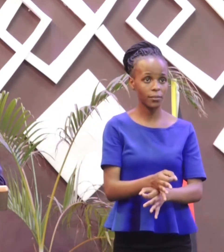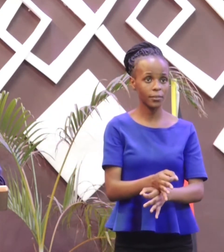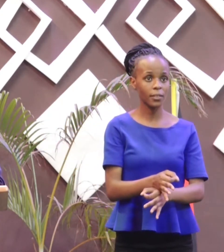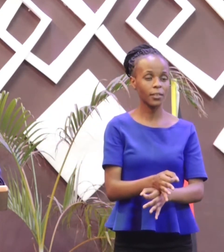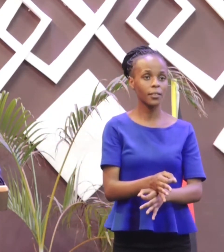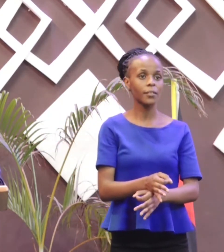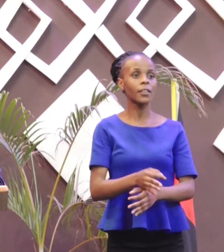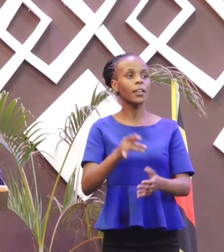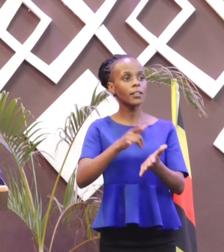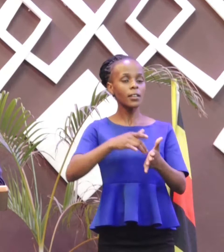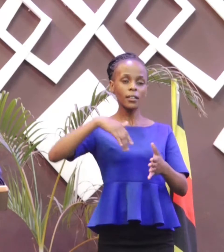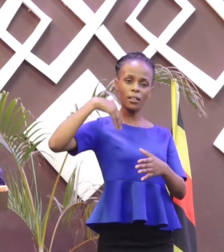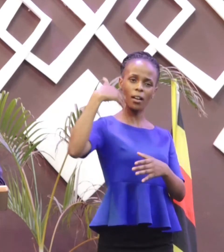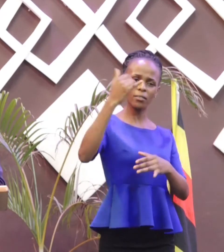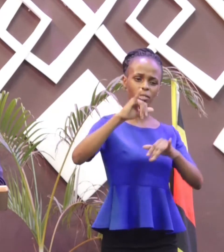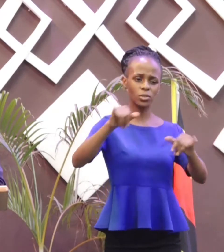that after the testing of our faith,